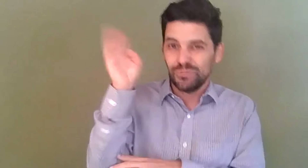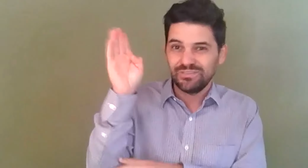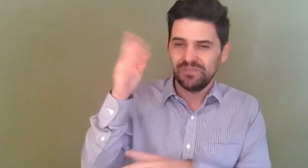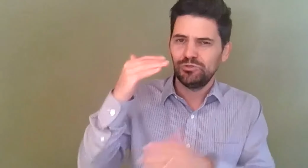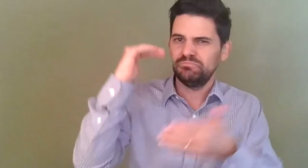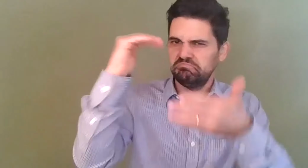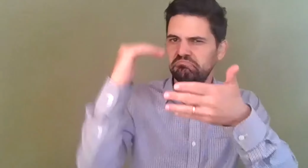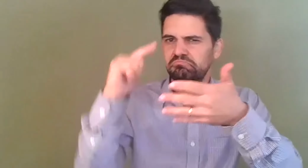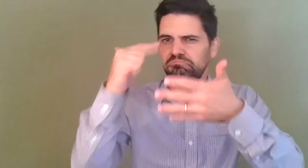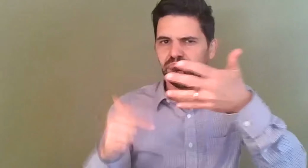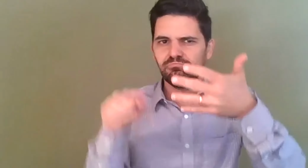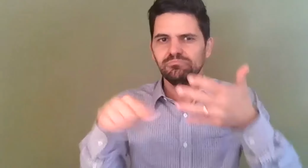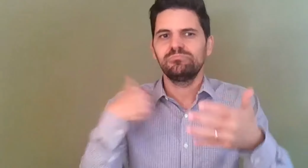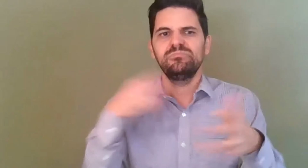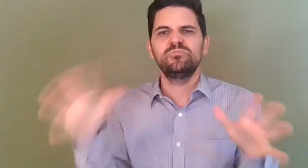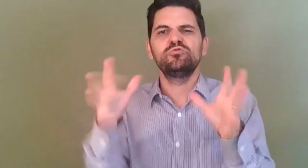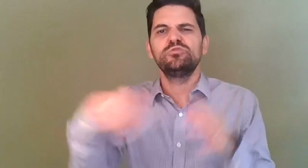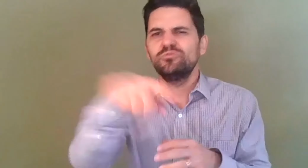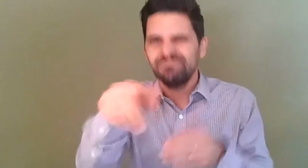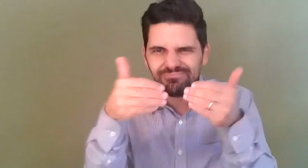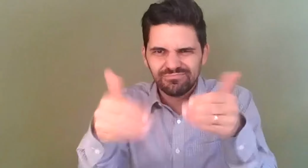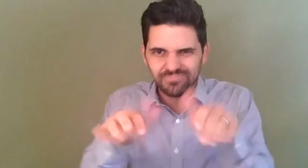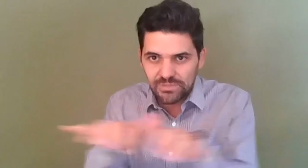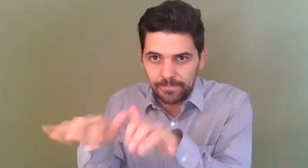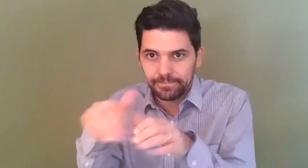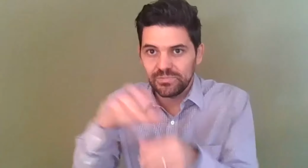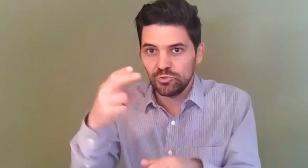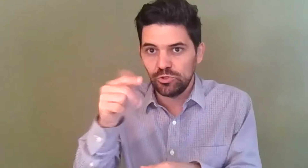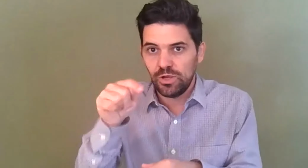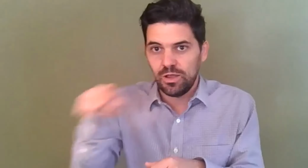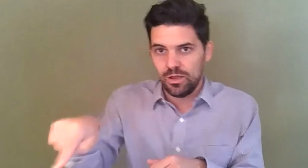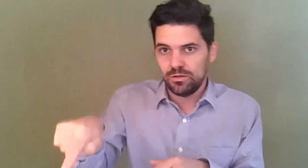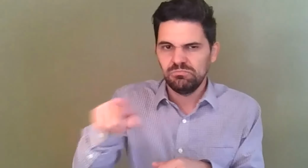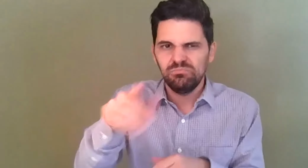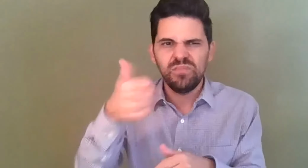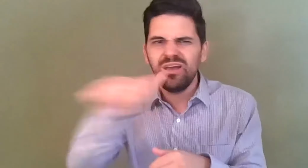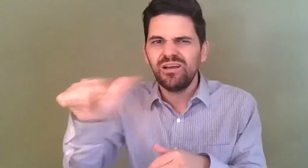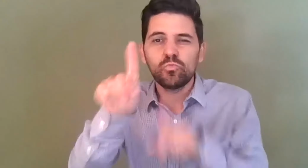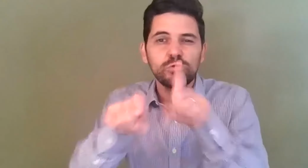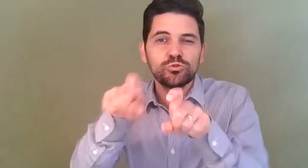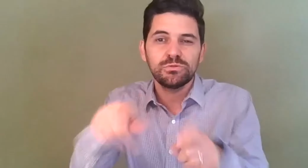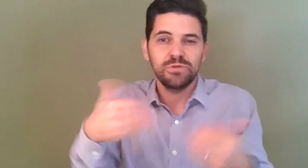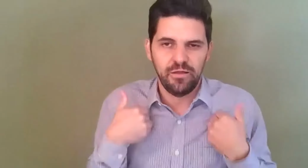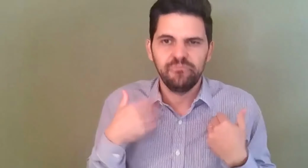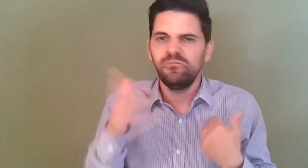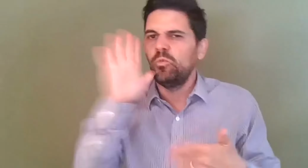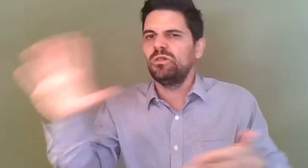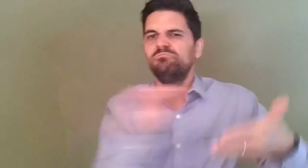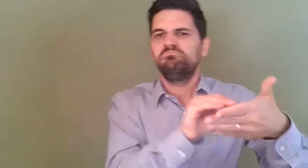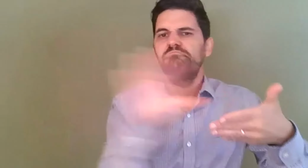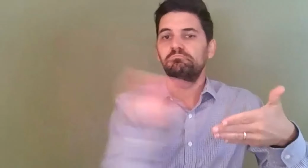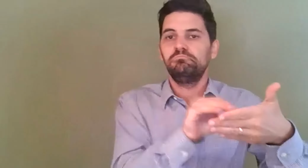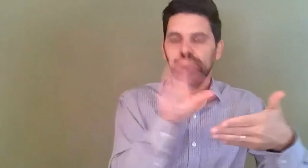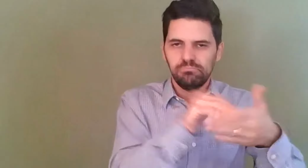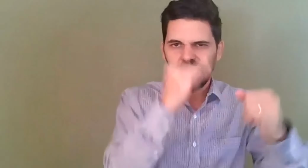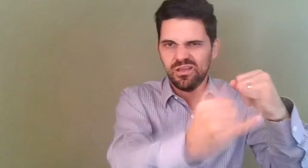Deaf, known as MANAD. During their presentations, I encourage you to put your questions in the chat. We'll